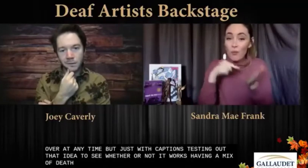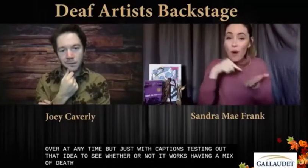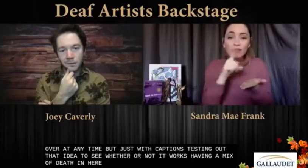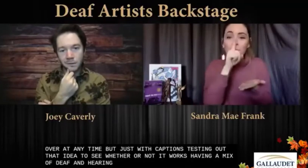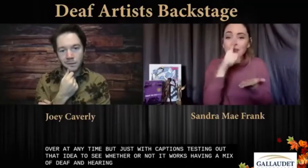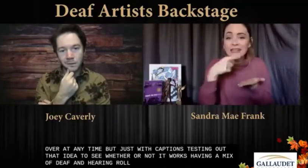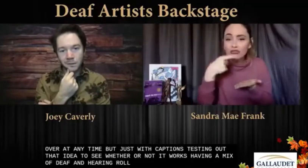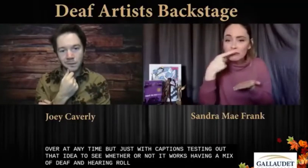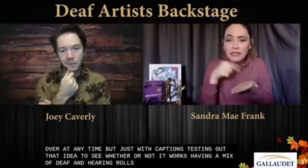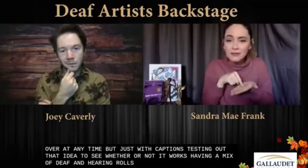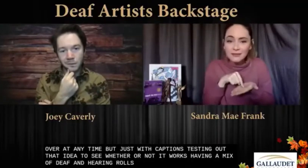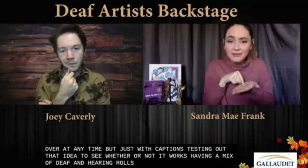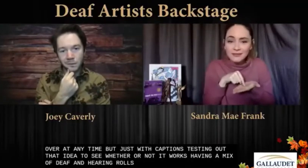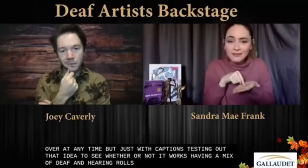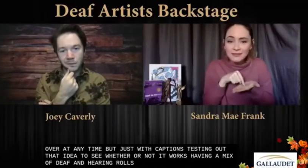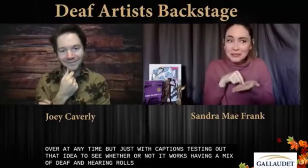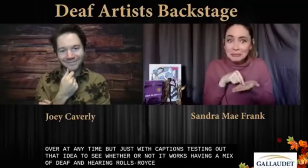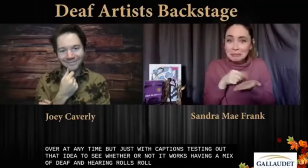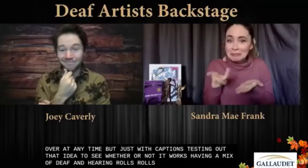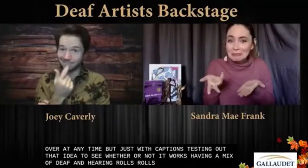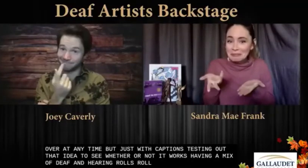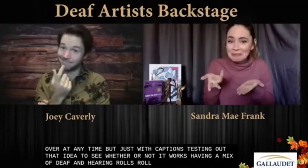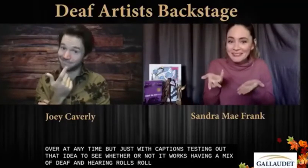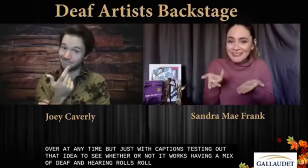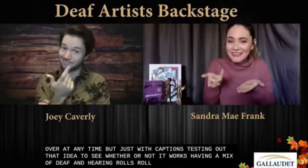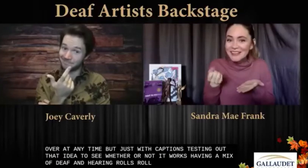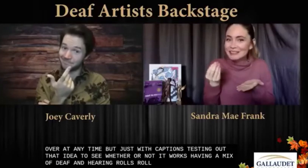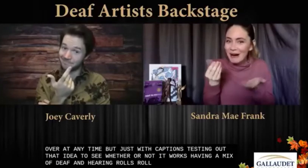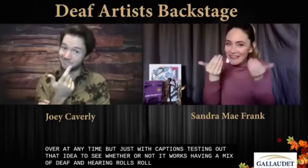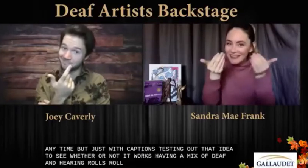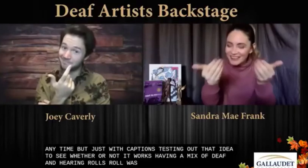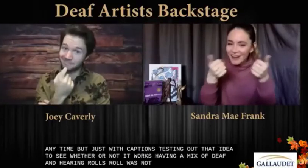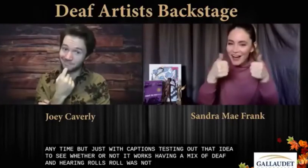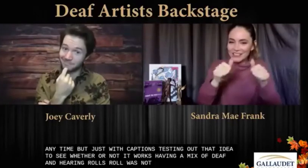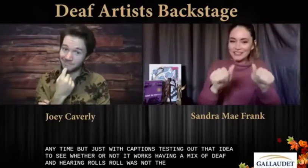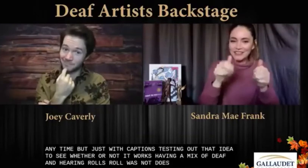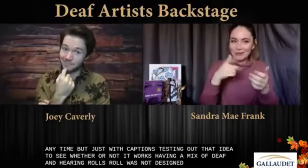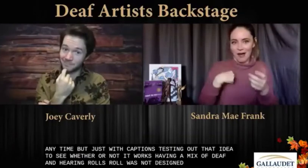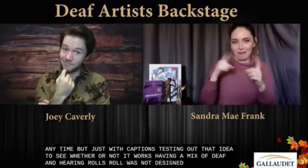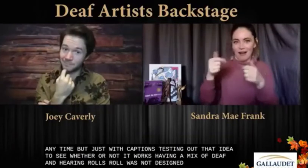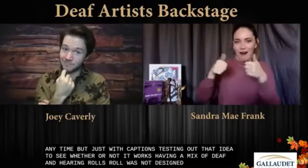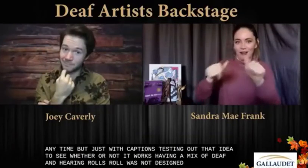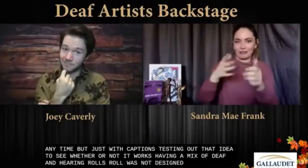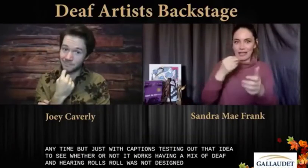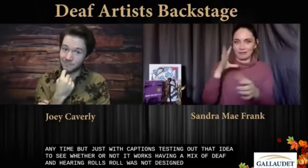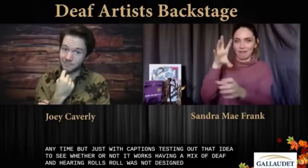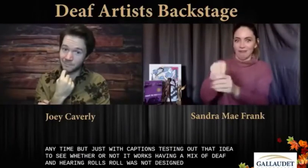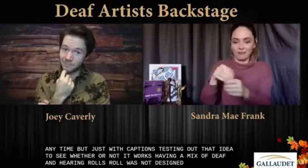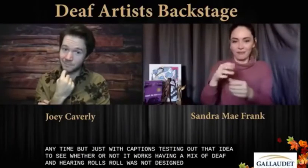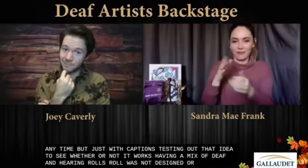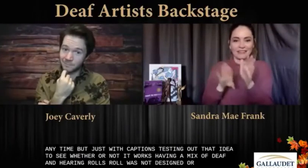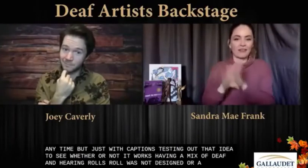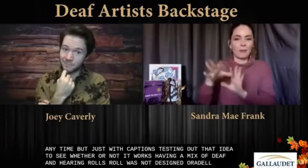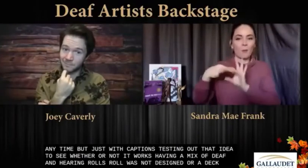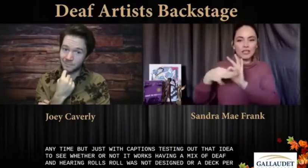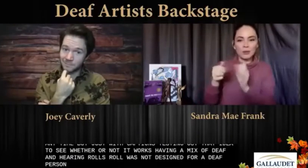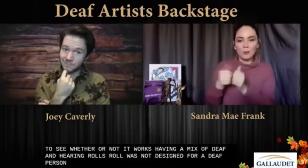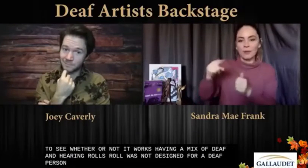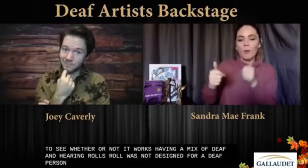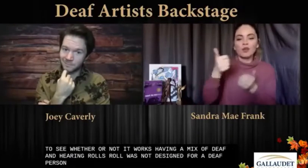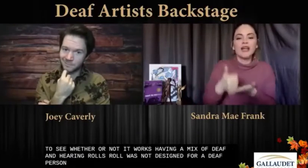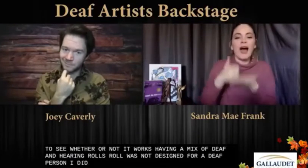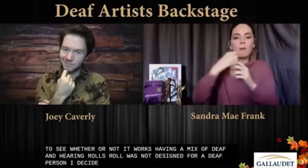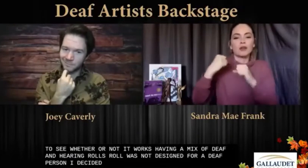and hearing roles the role was not designed for a deaf person